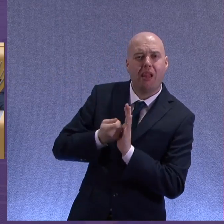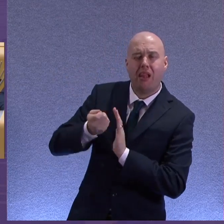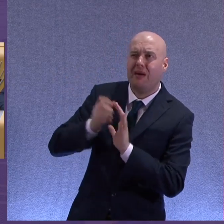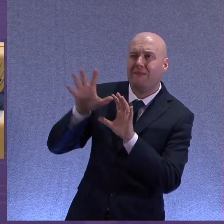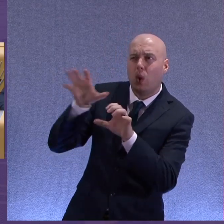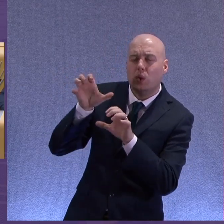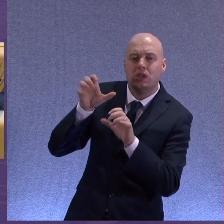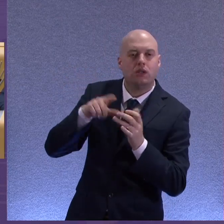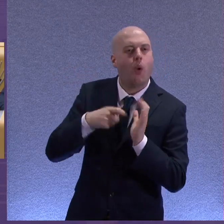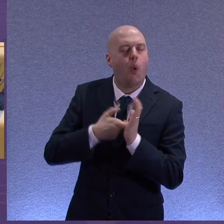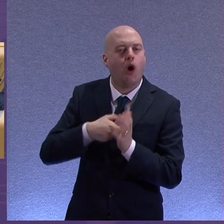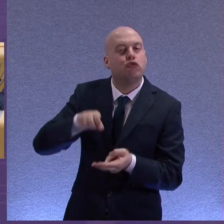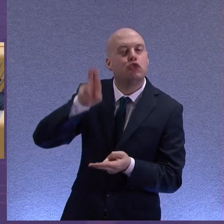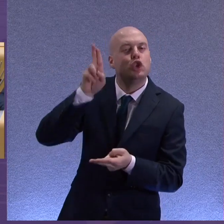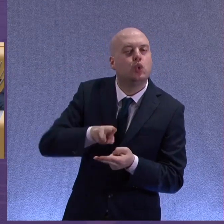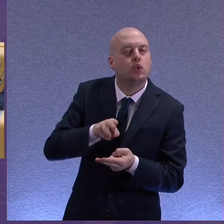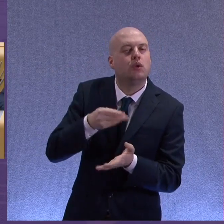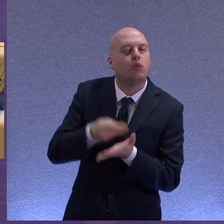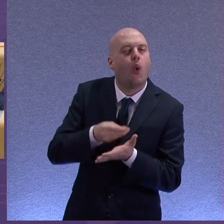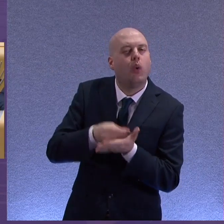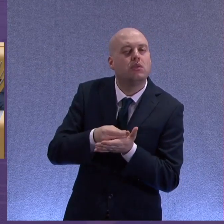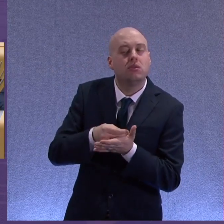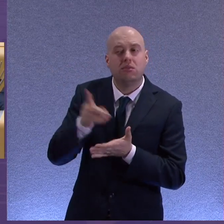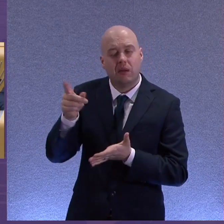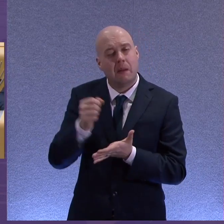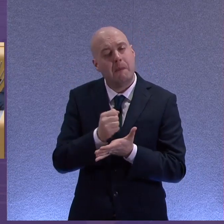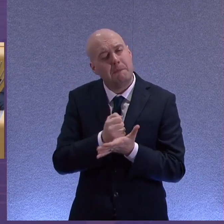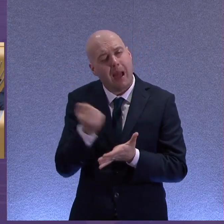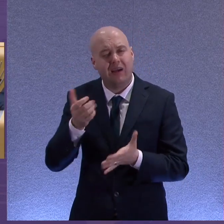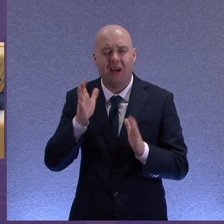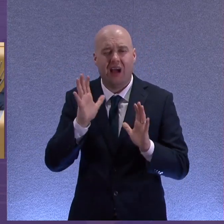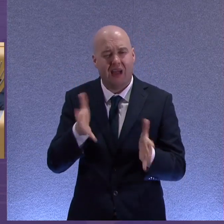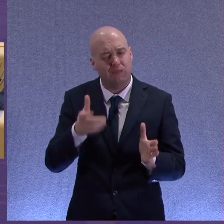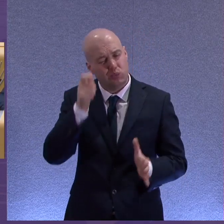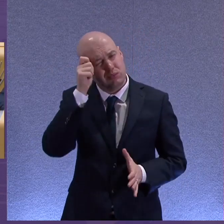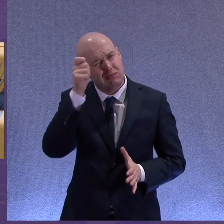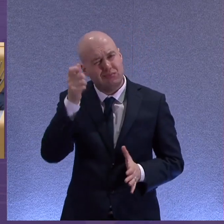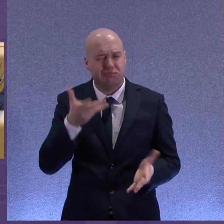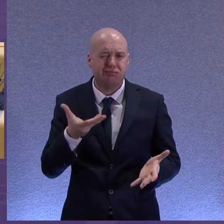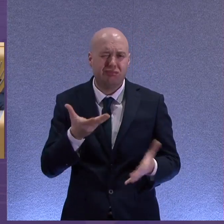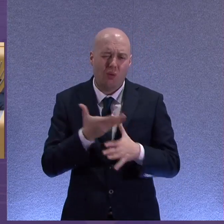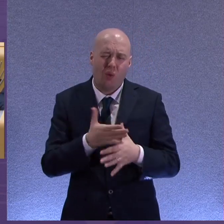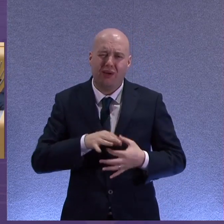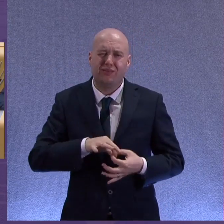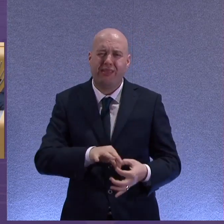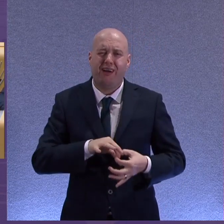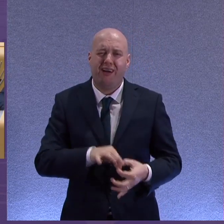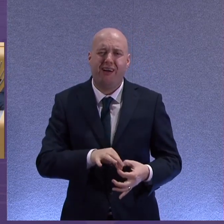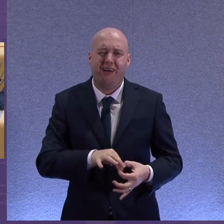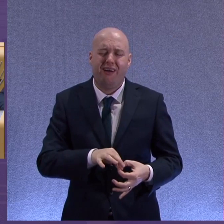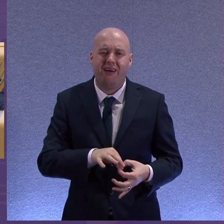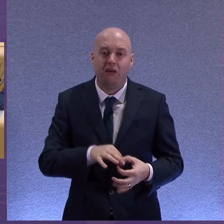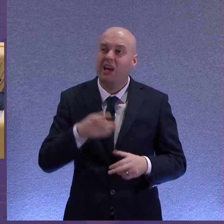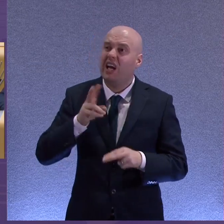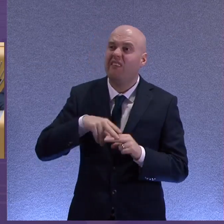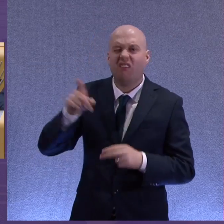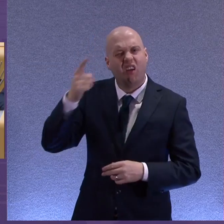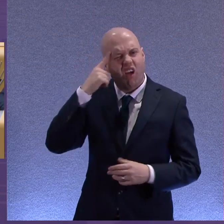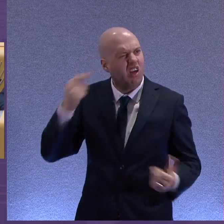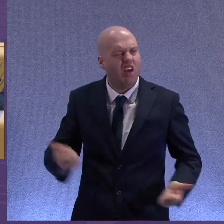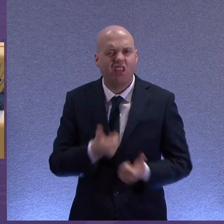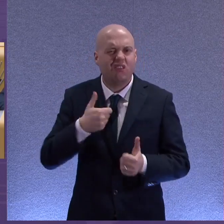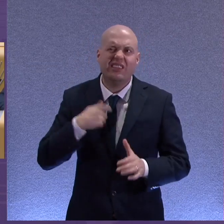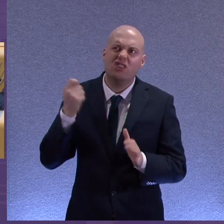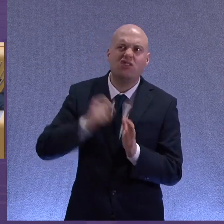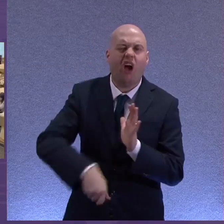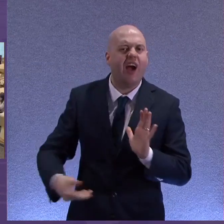not increasing them. So where there are specific issues, please raise them with us. These should also be passed on so that we can raise them with the banks